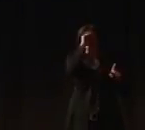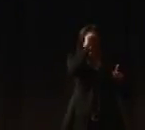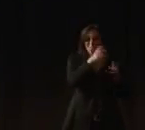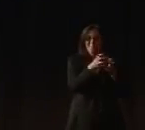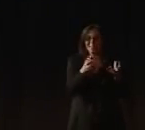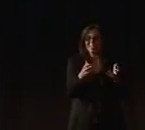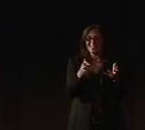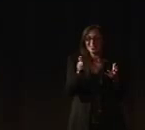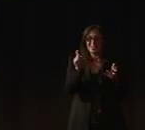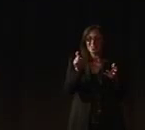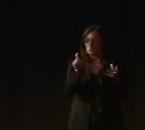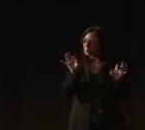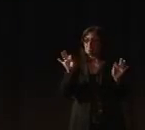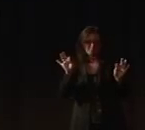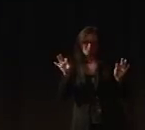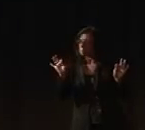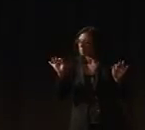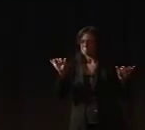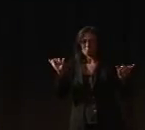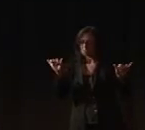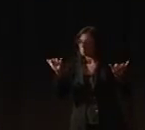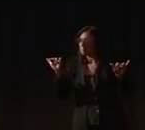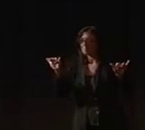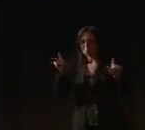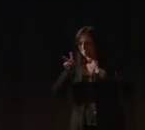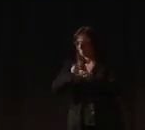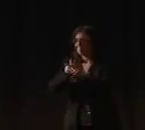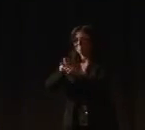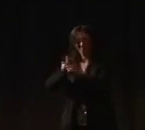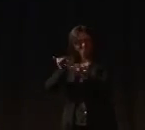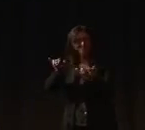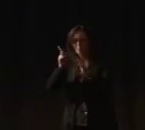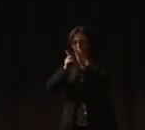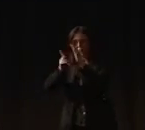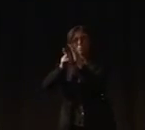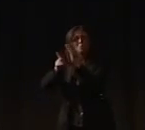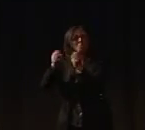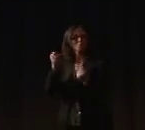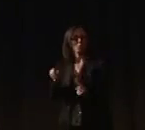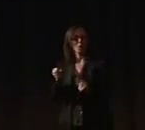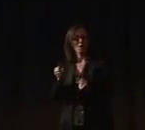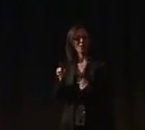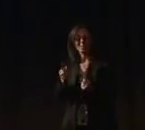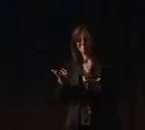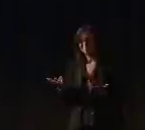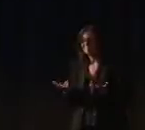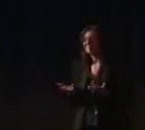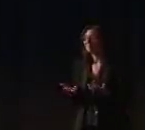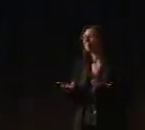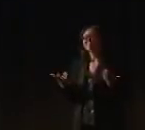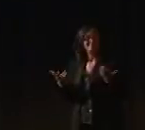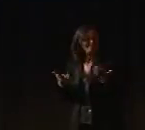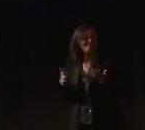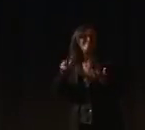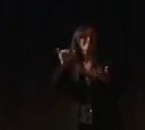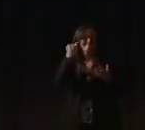we can have generalization, that is science, that is, for instance, astronomy. Otherwise, we have